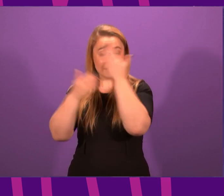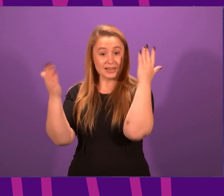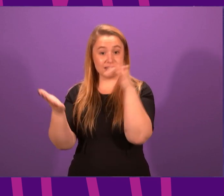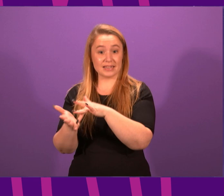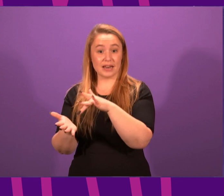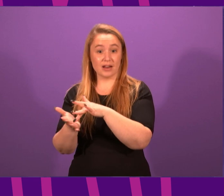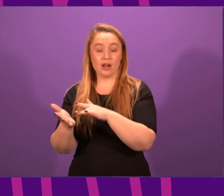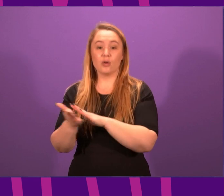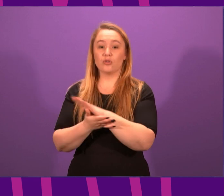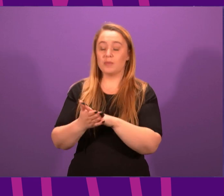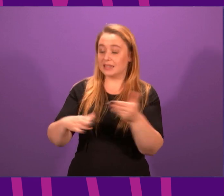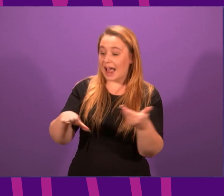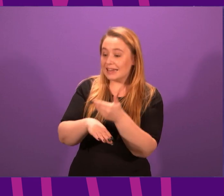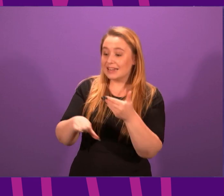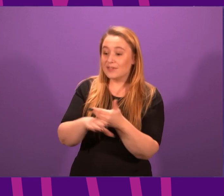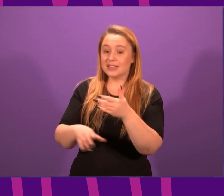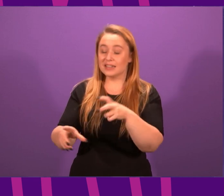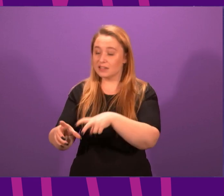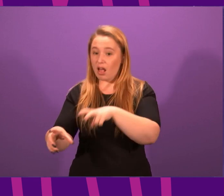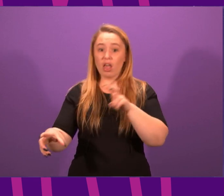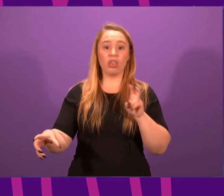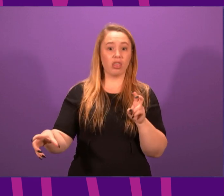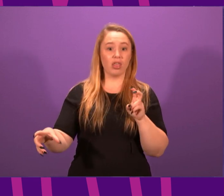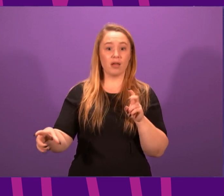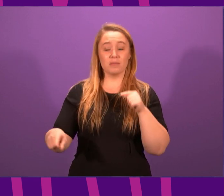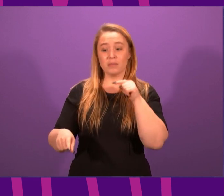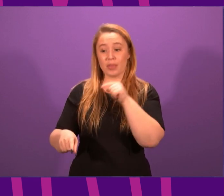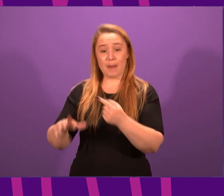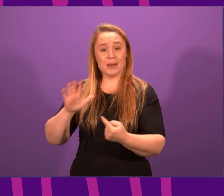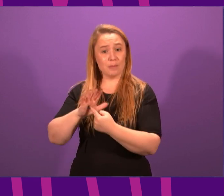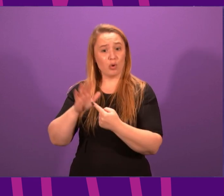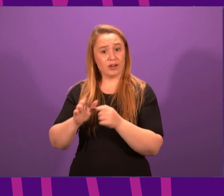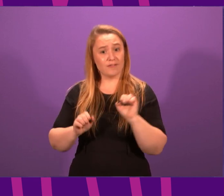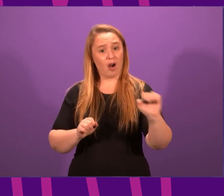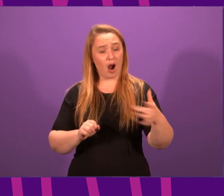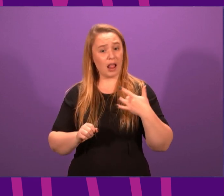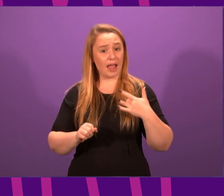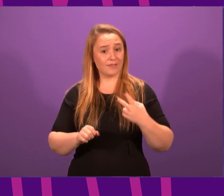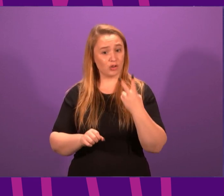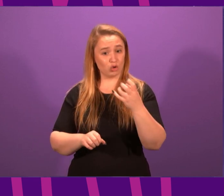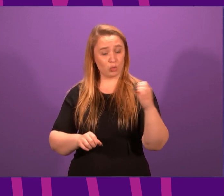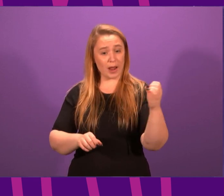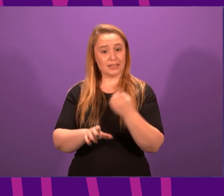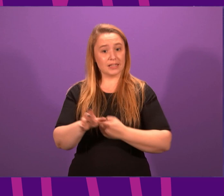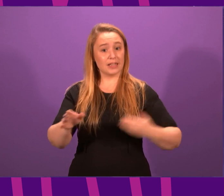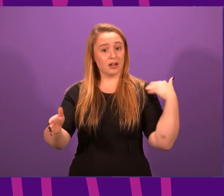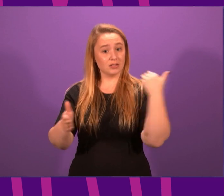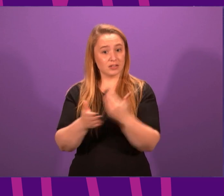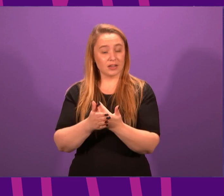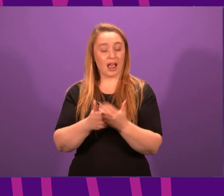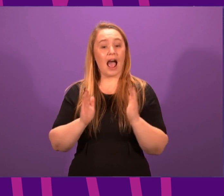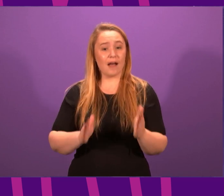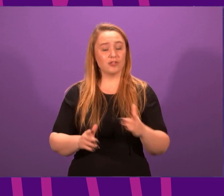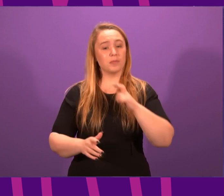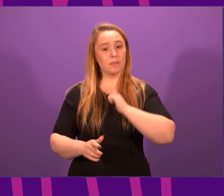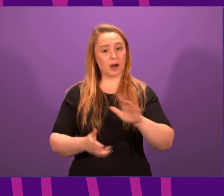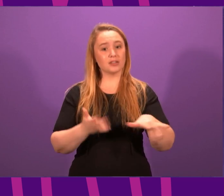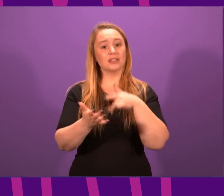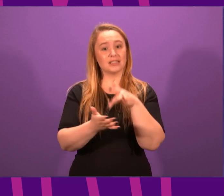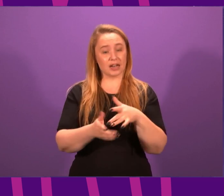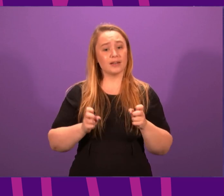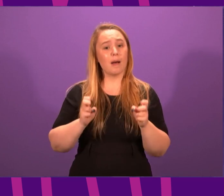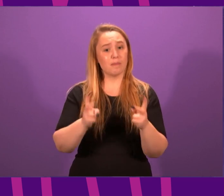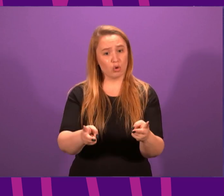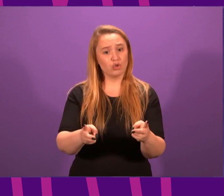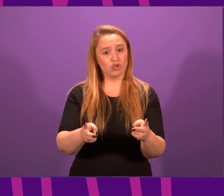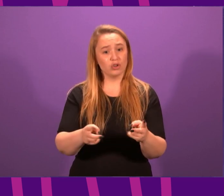from all the familiar activities that have given her life meaning for the last 20 years. That's not a person-centred approach, and I'm sure the whole chamber agrees